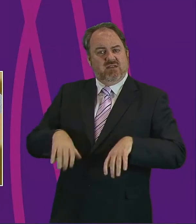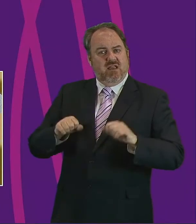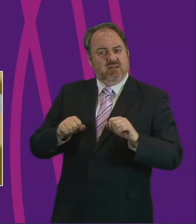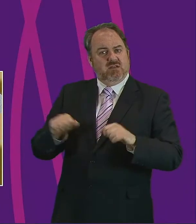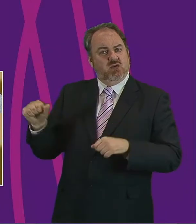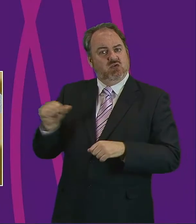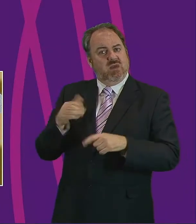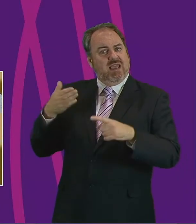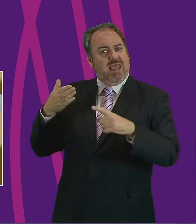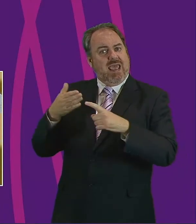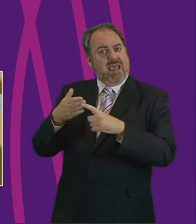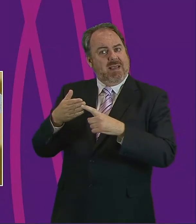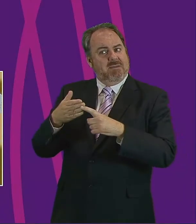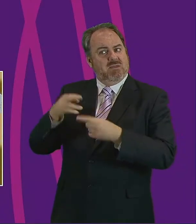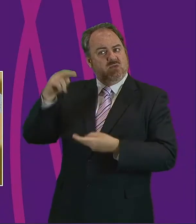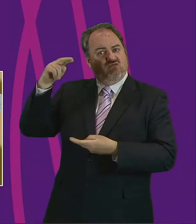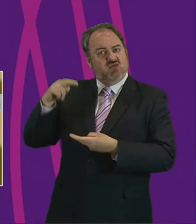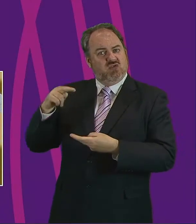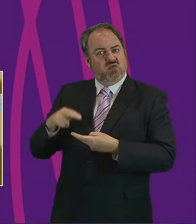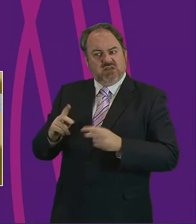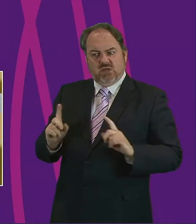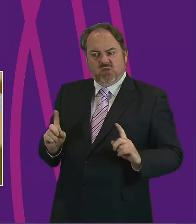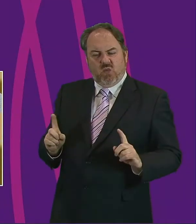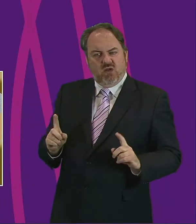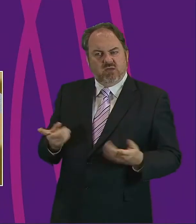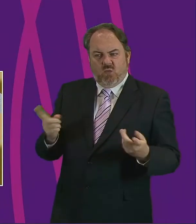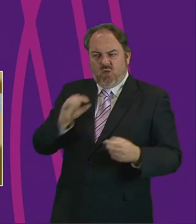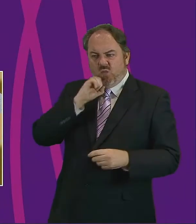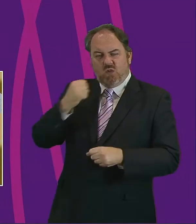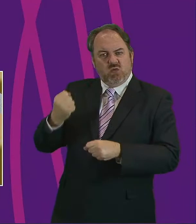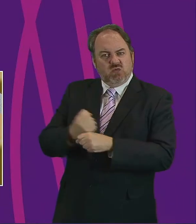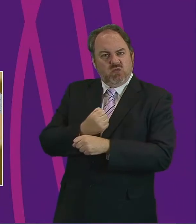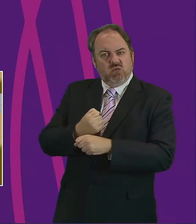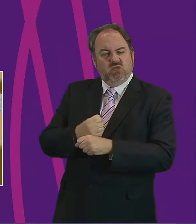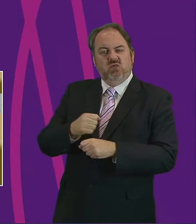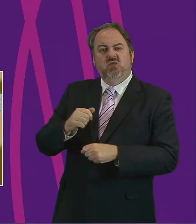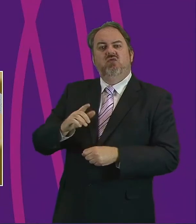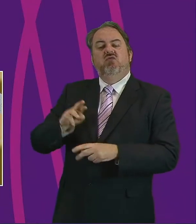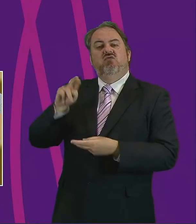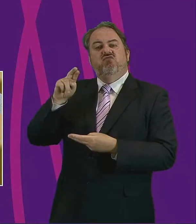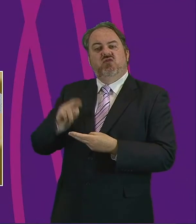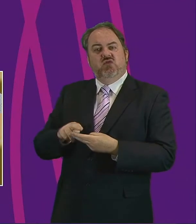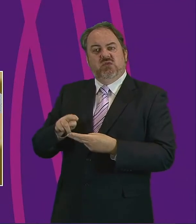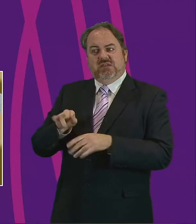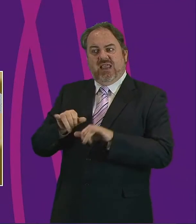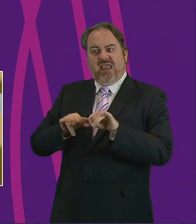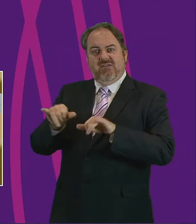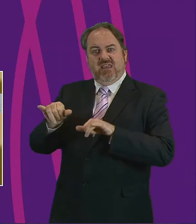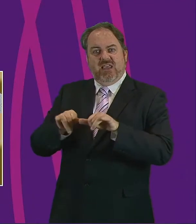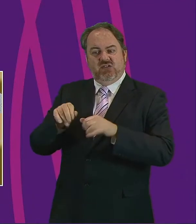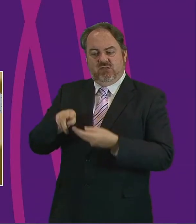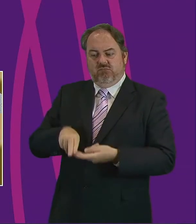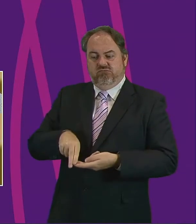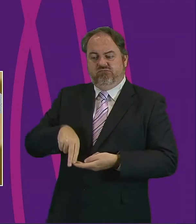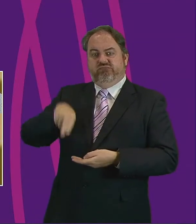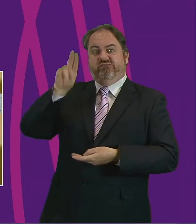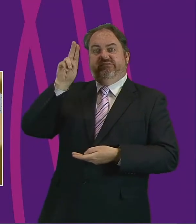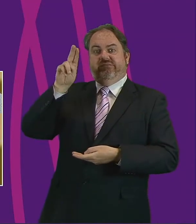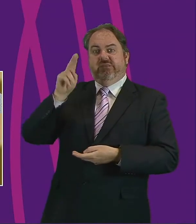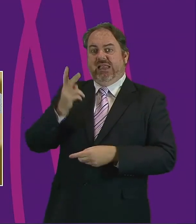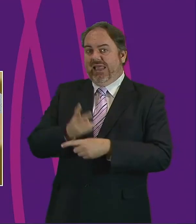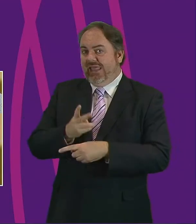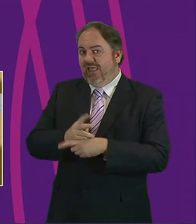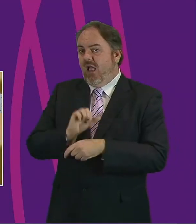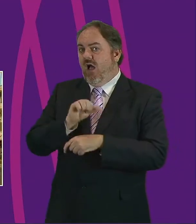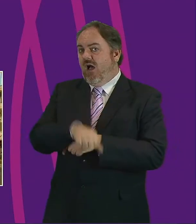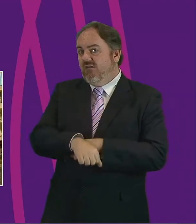aiming for? And what action will the government take to prevent aviation regrowth from breaching the safe, sustainable